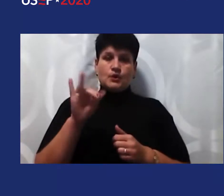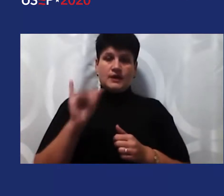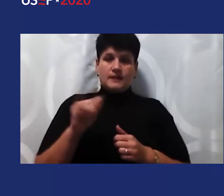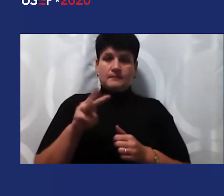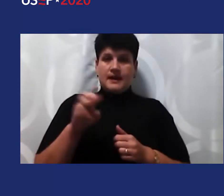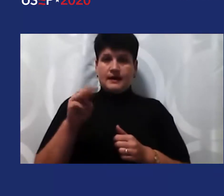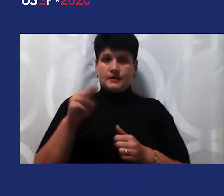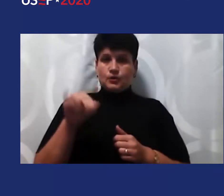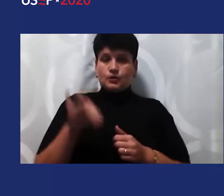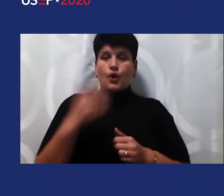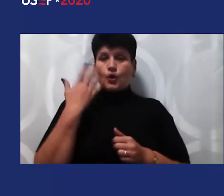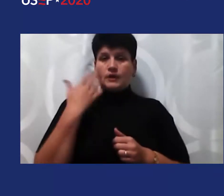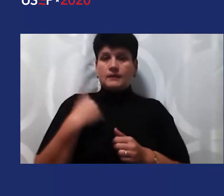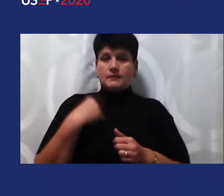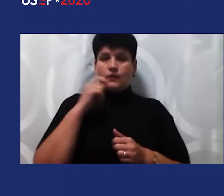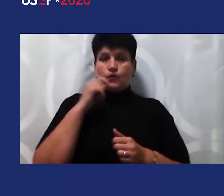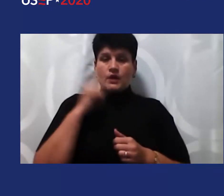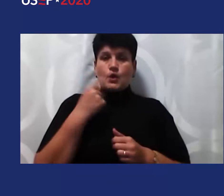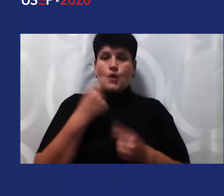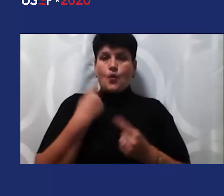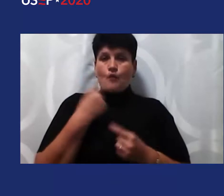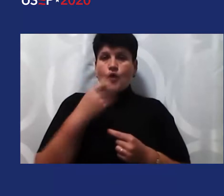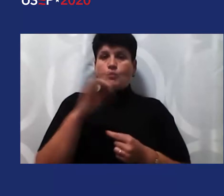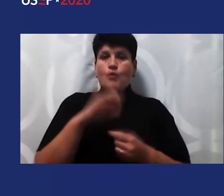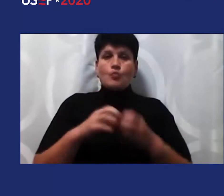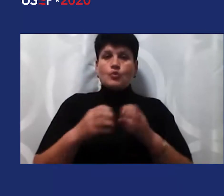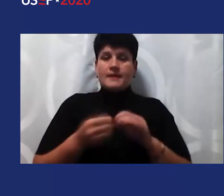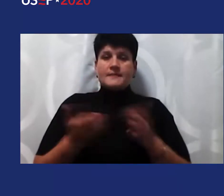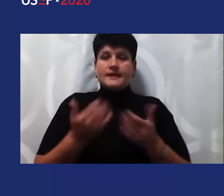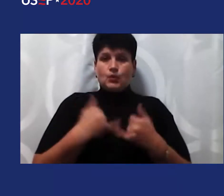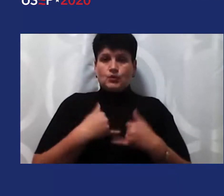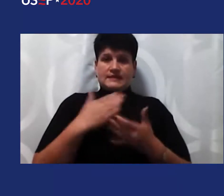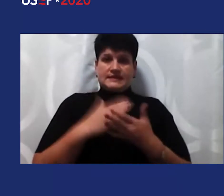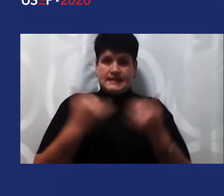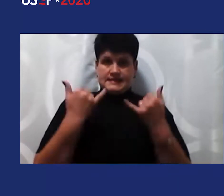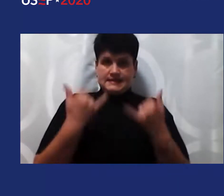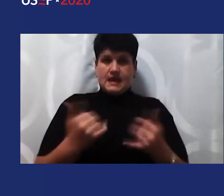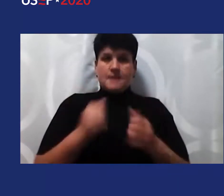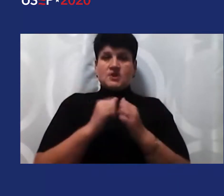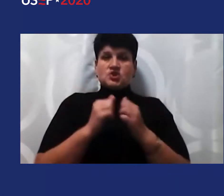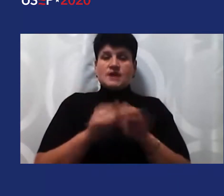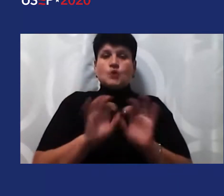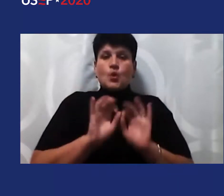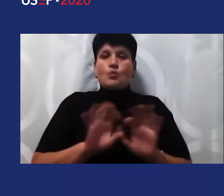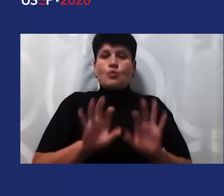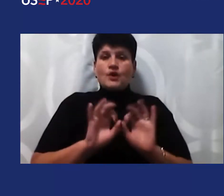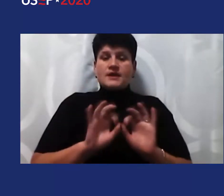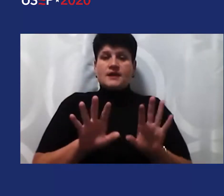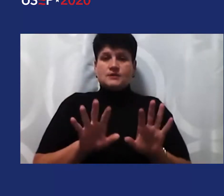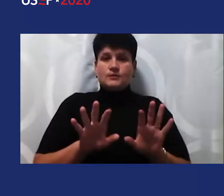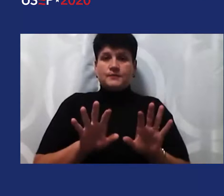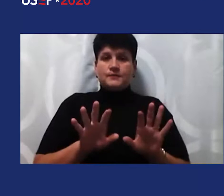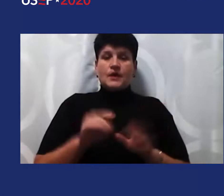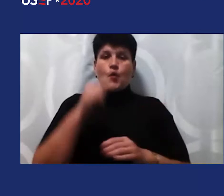described by the English expression history matters, when in Ukraine we discuss the problems